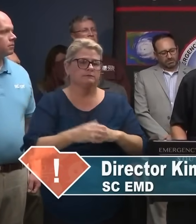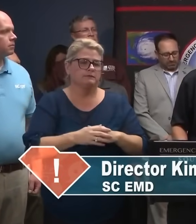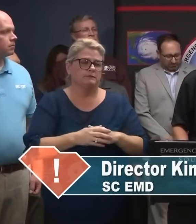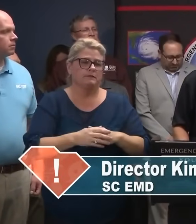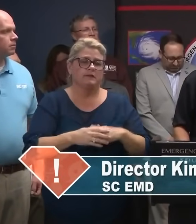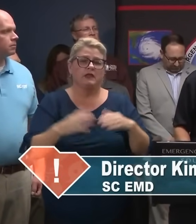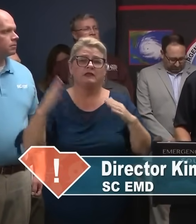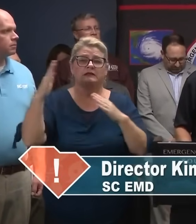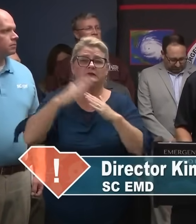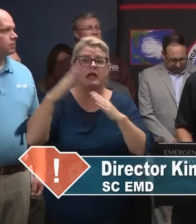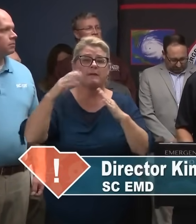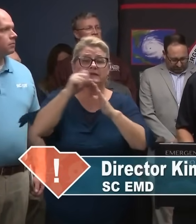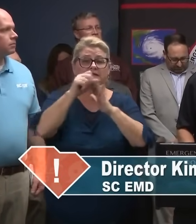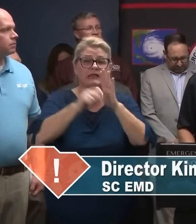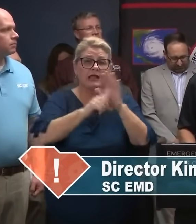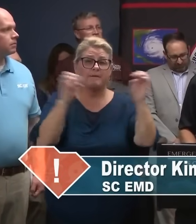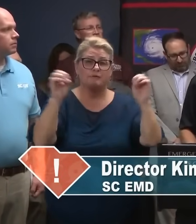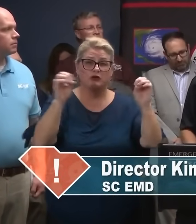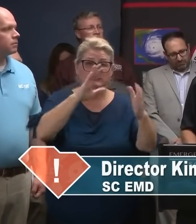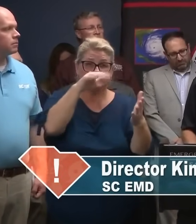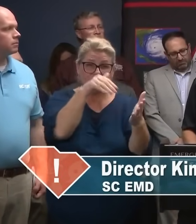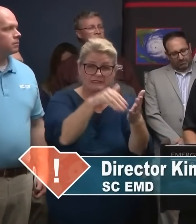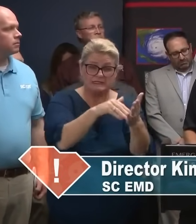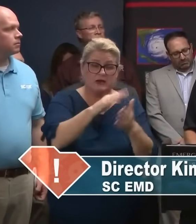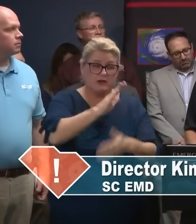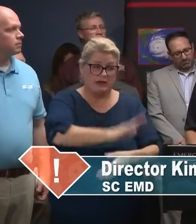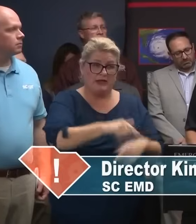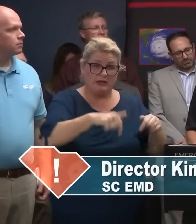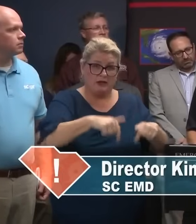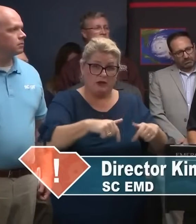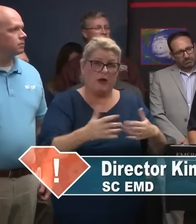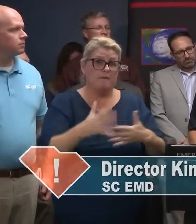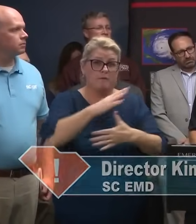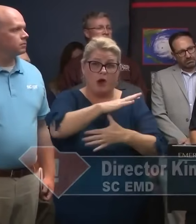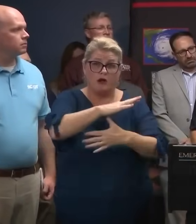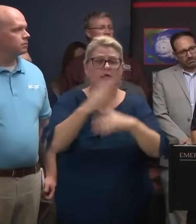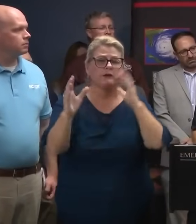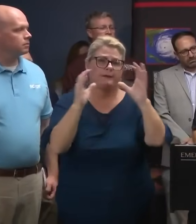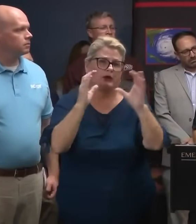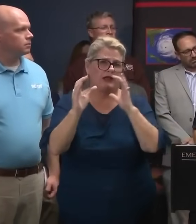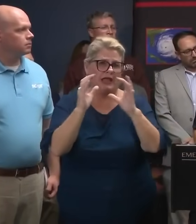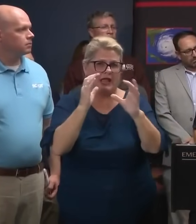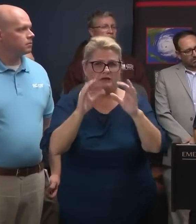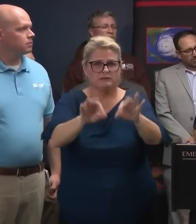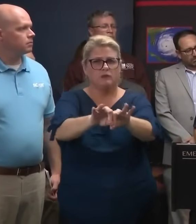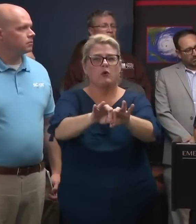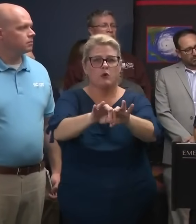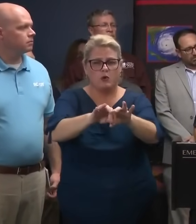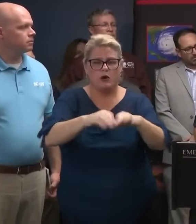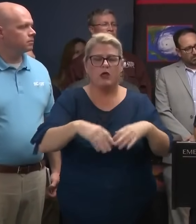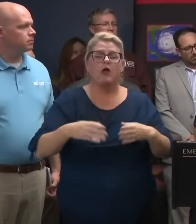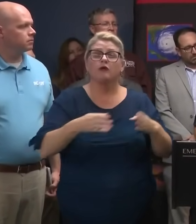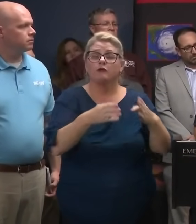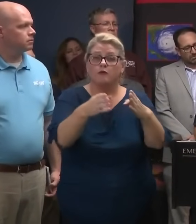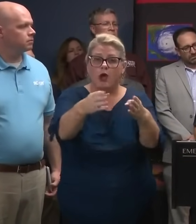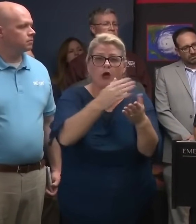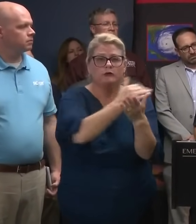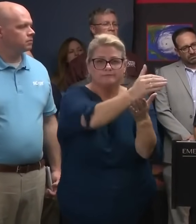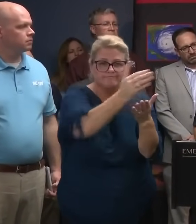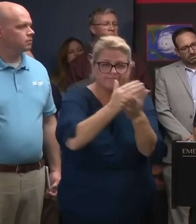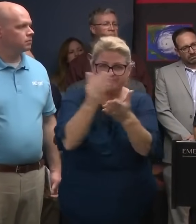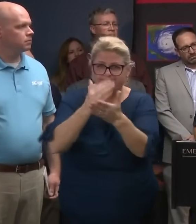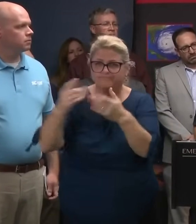top State Emergency Operations Center priorities right now are maintaining communications, clearing roadways,